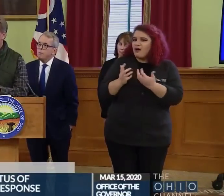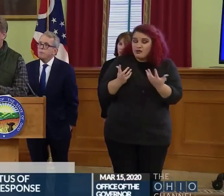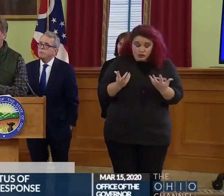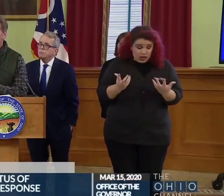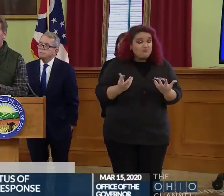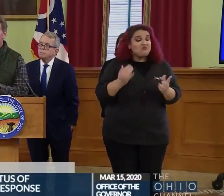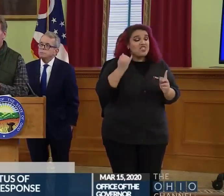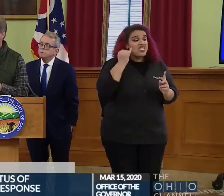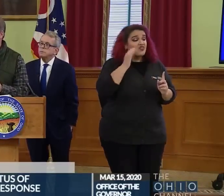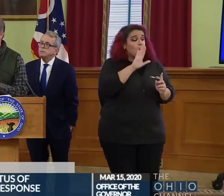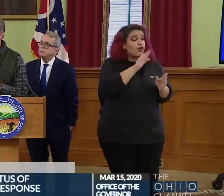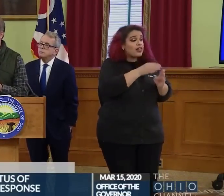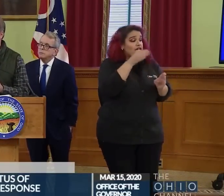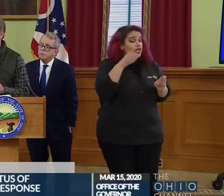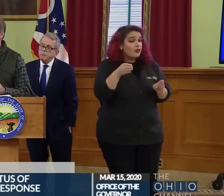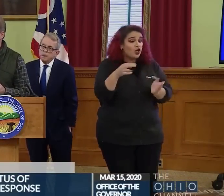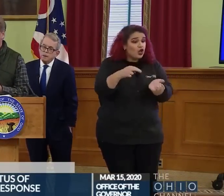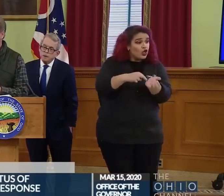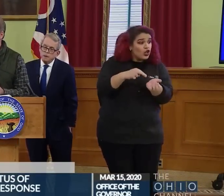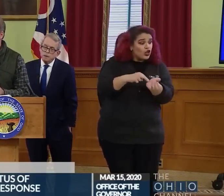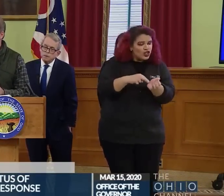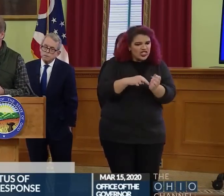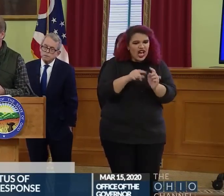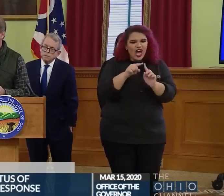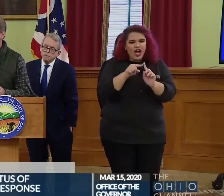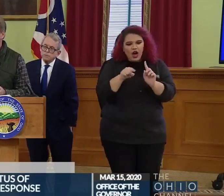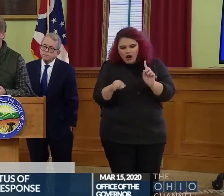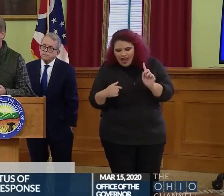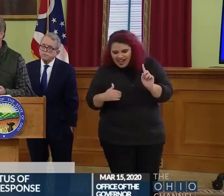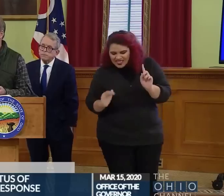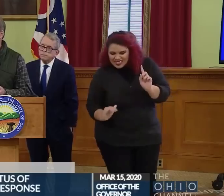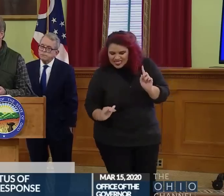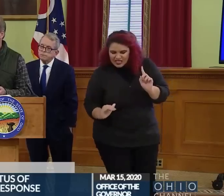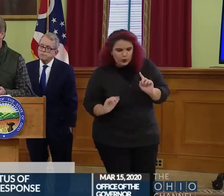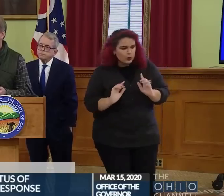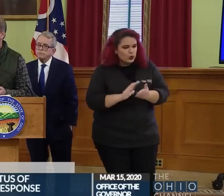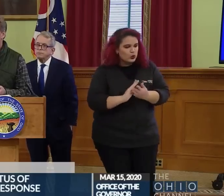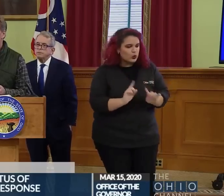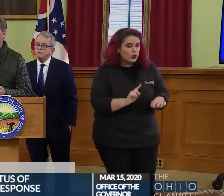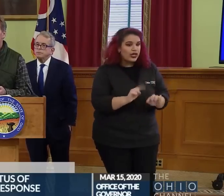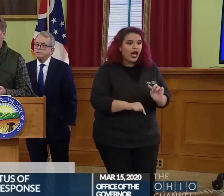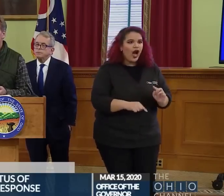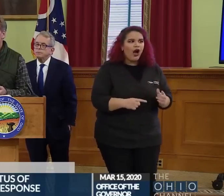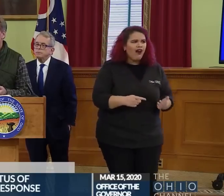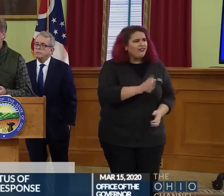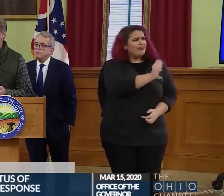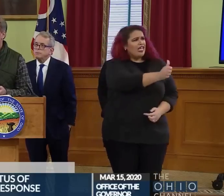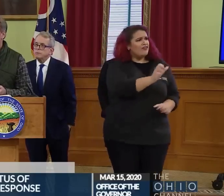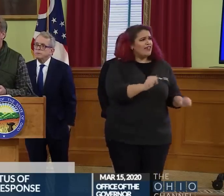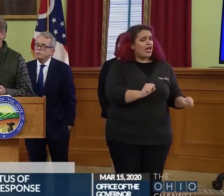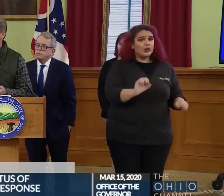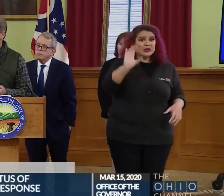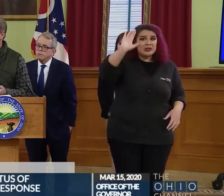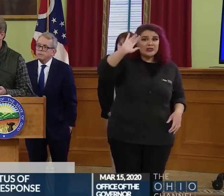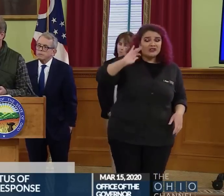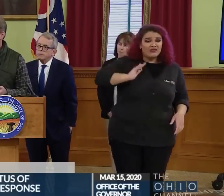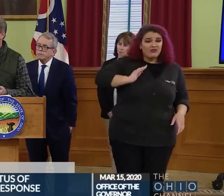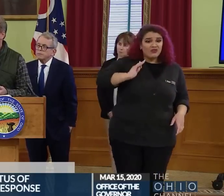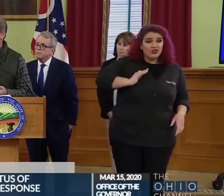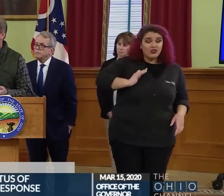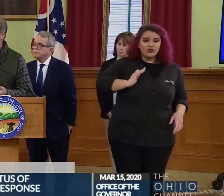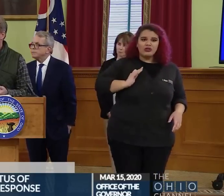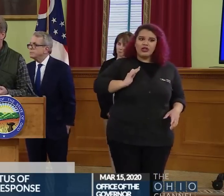child or he has a child that is not going to be at school and they need help, that's something you can do, particularly if you're younger